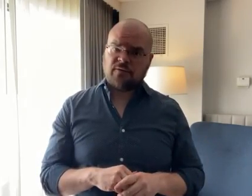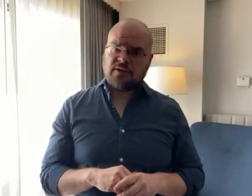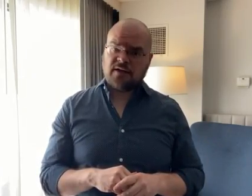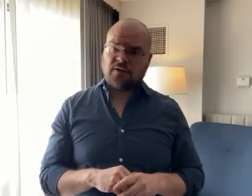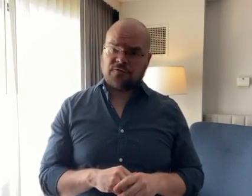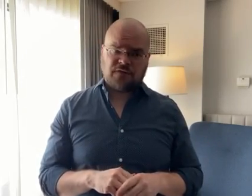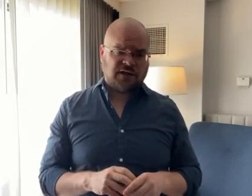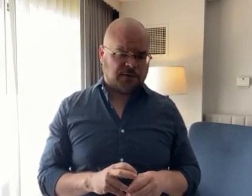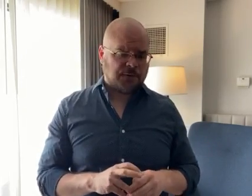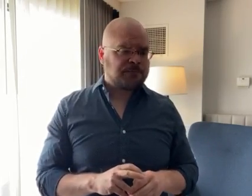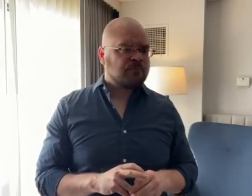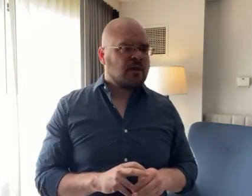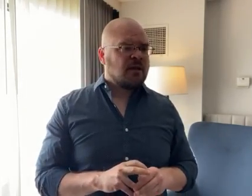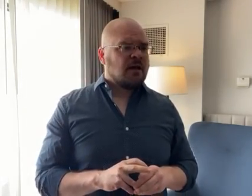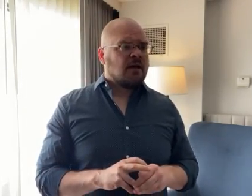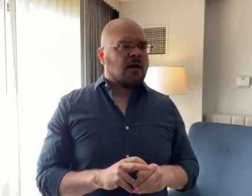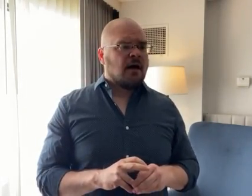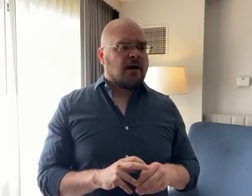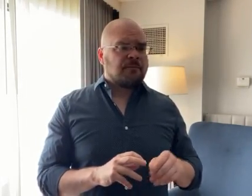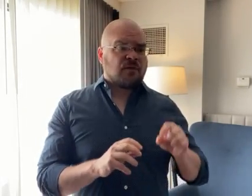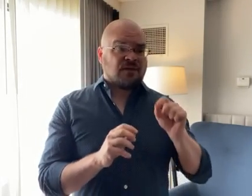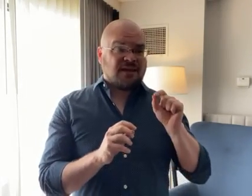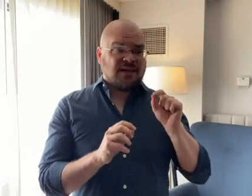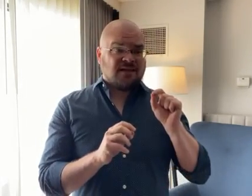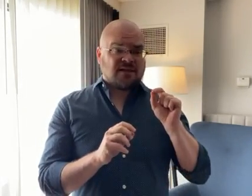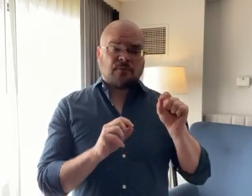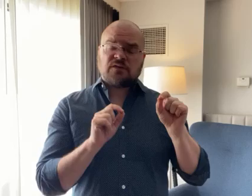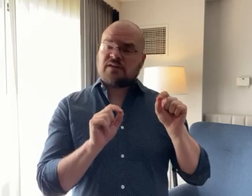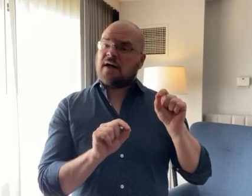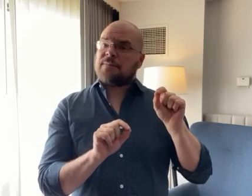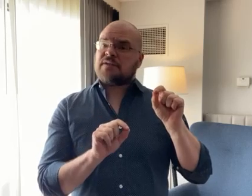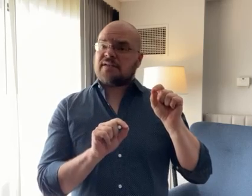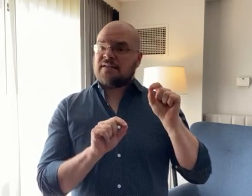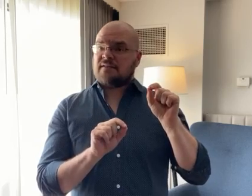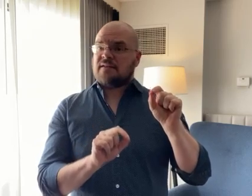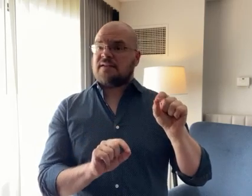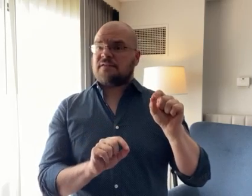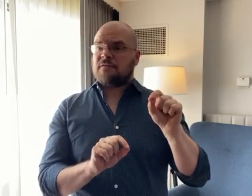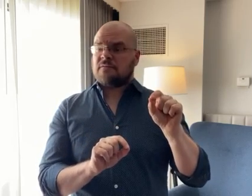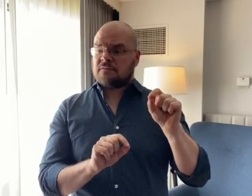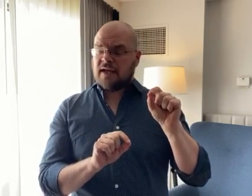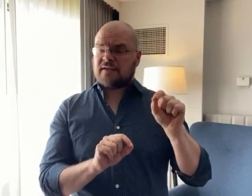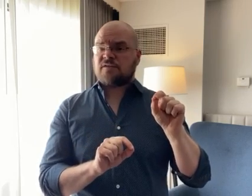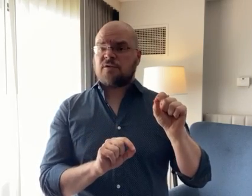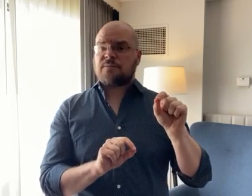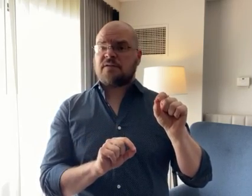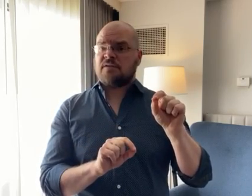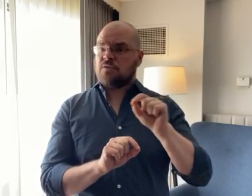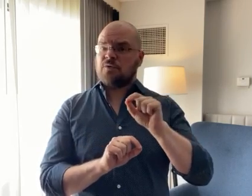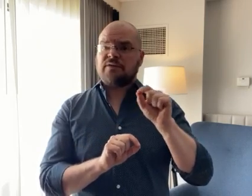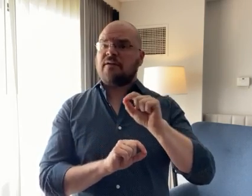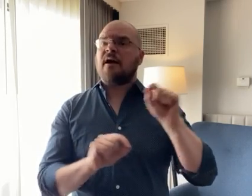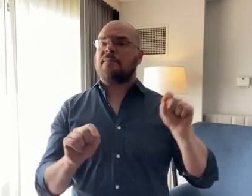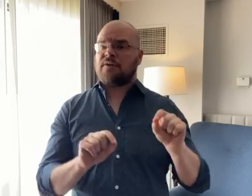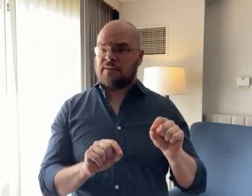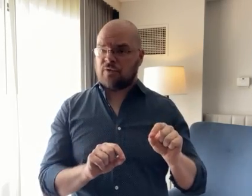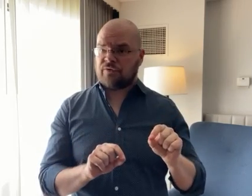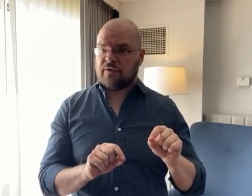in another video, the double stops in this excerpt, you will not play both